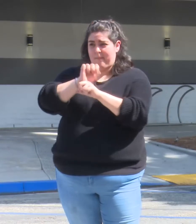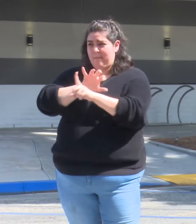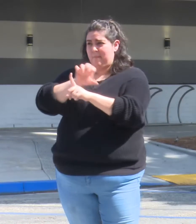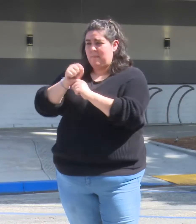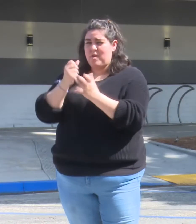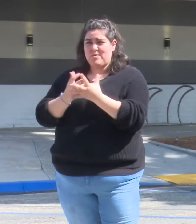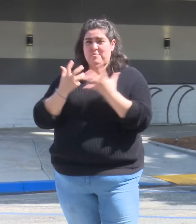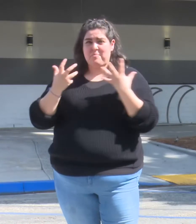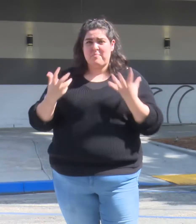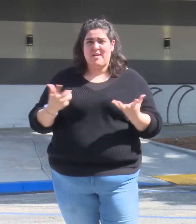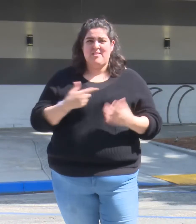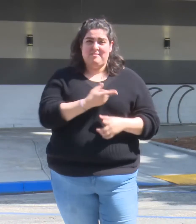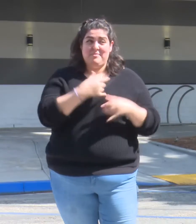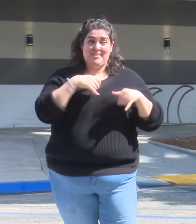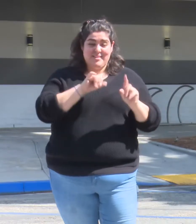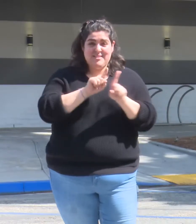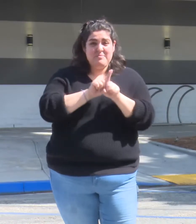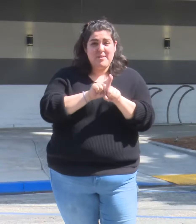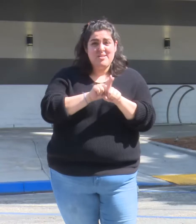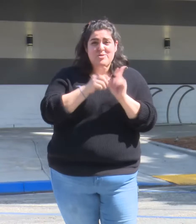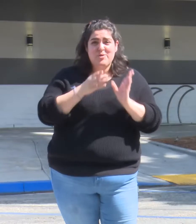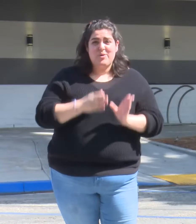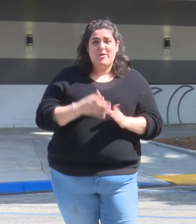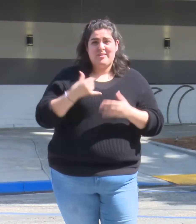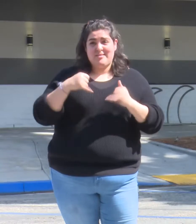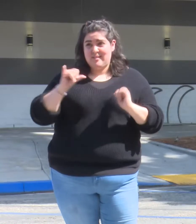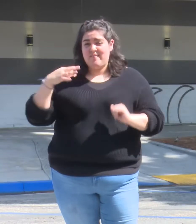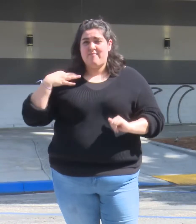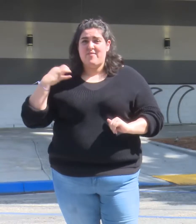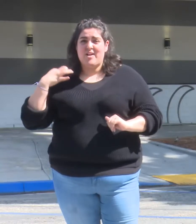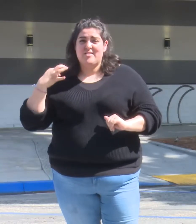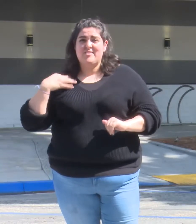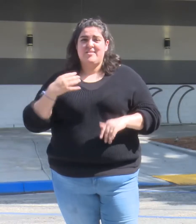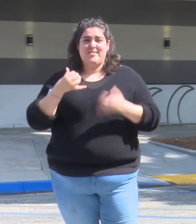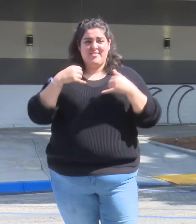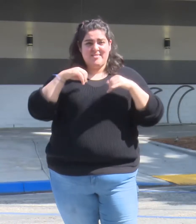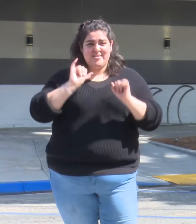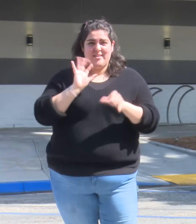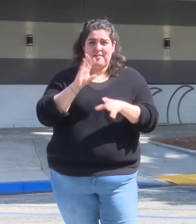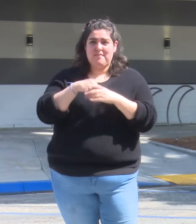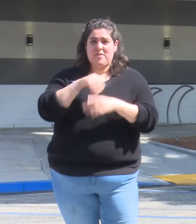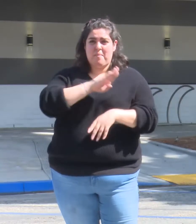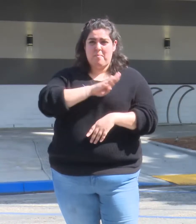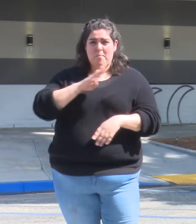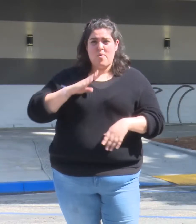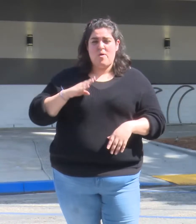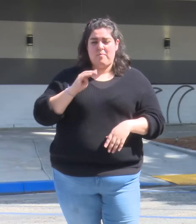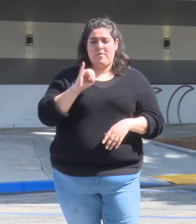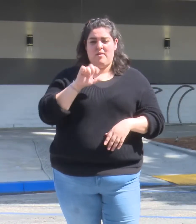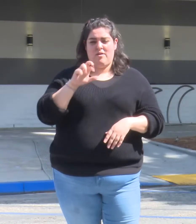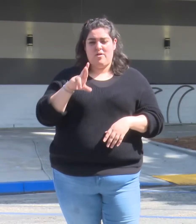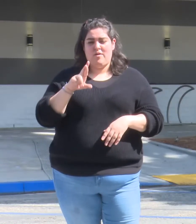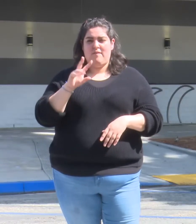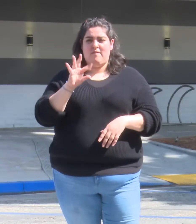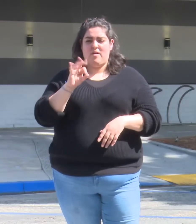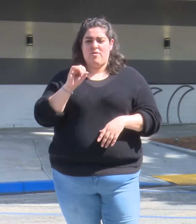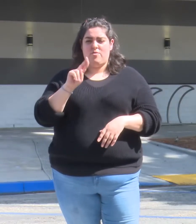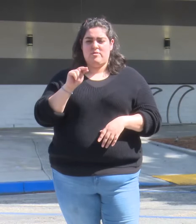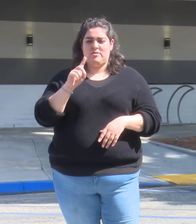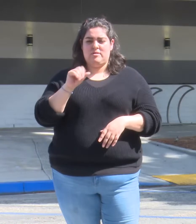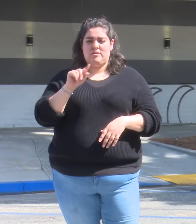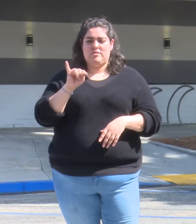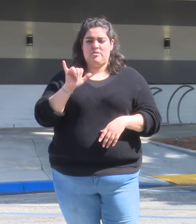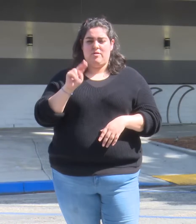still mentors. He's still volunteering. He's serving on boards at the Miller Foundation, Rancho Los Cerritos, and Centro